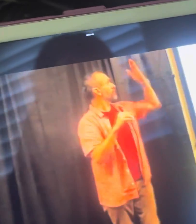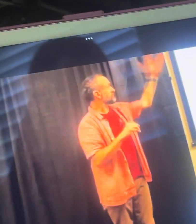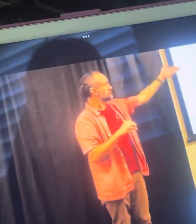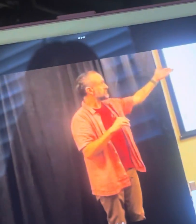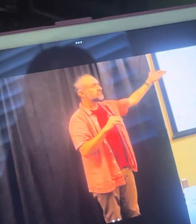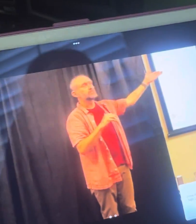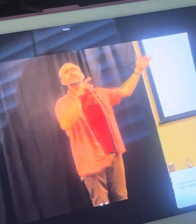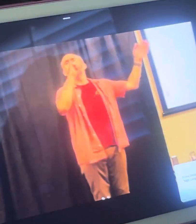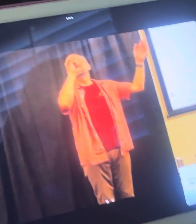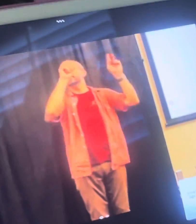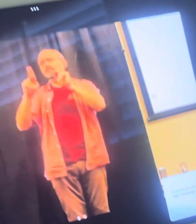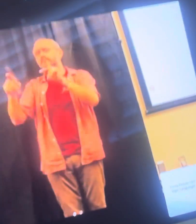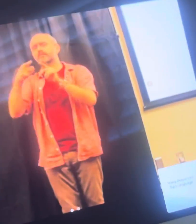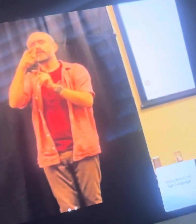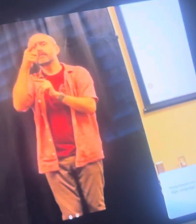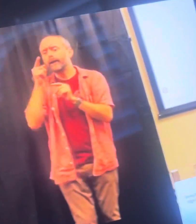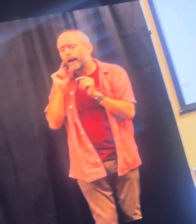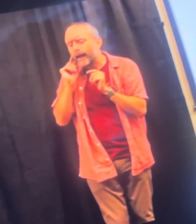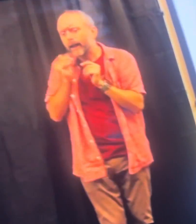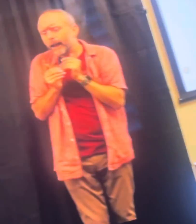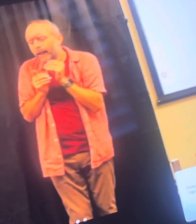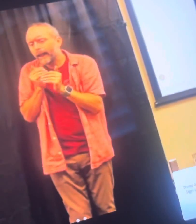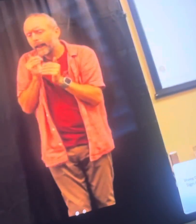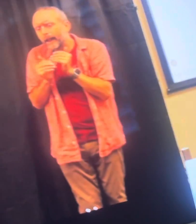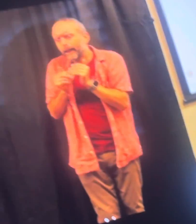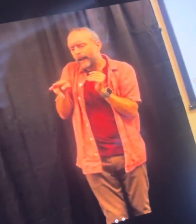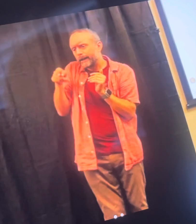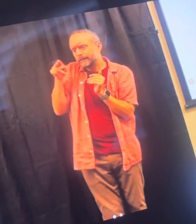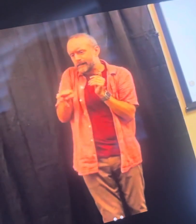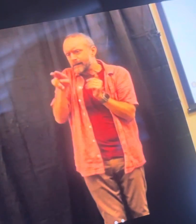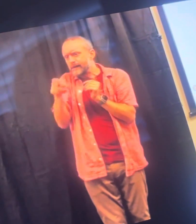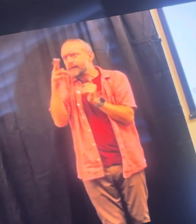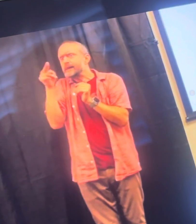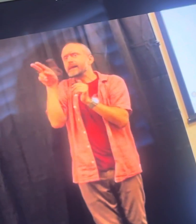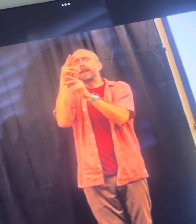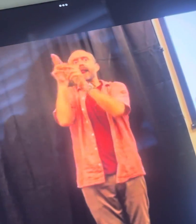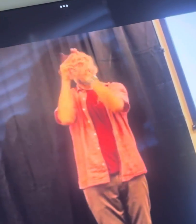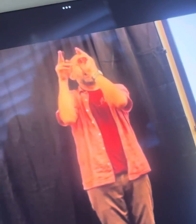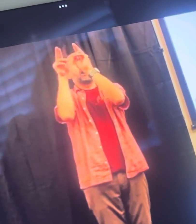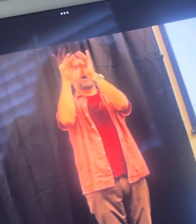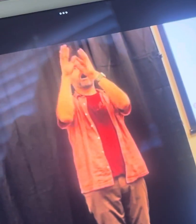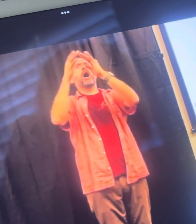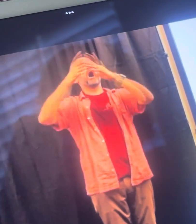visual abstraction and acting during that performance.